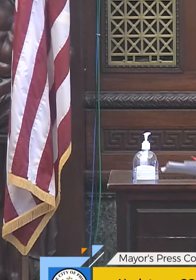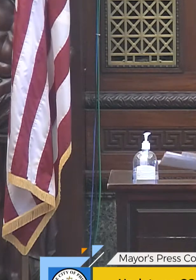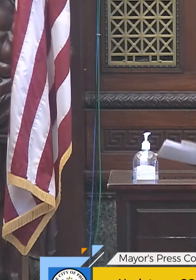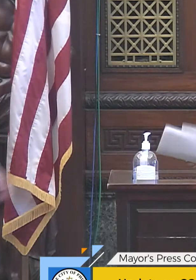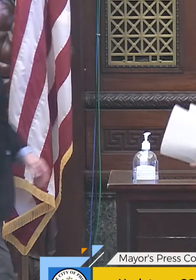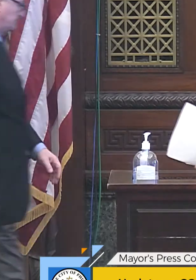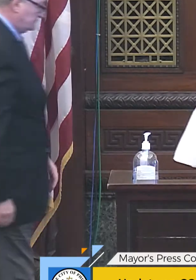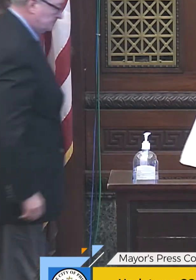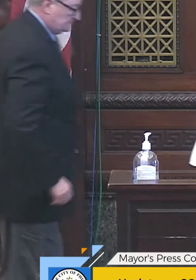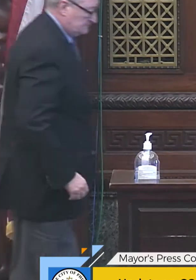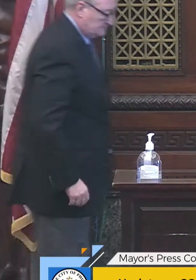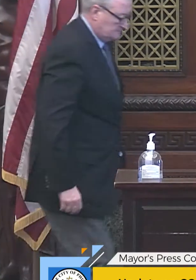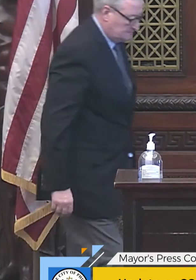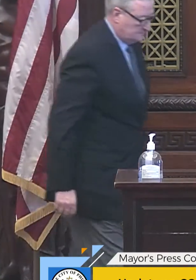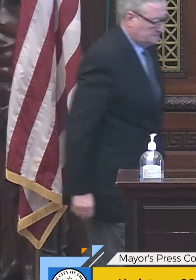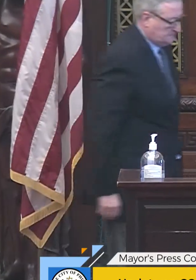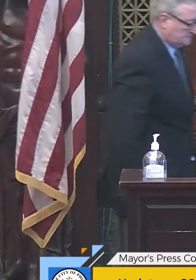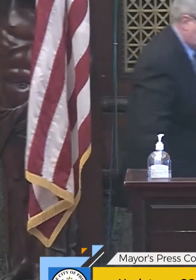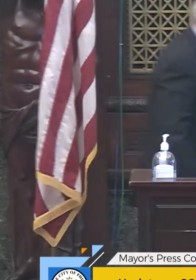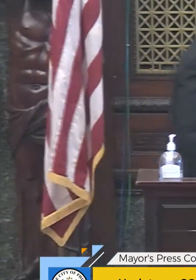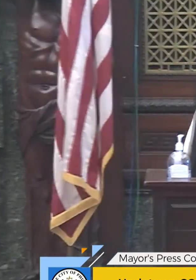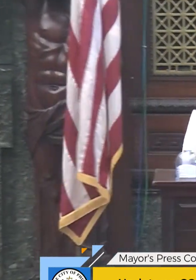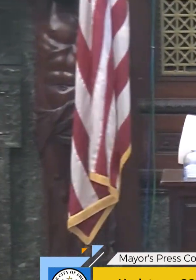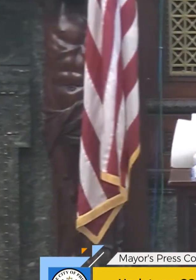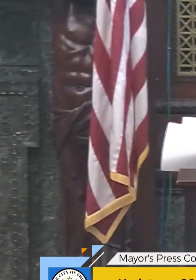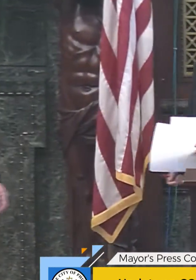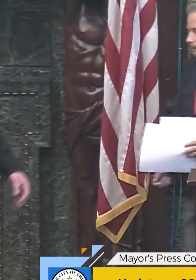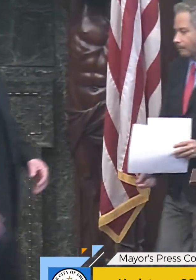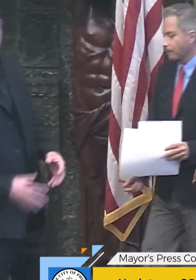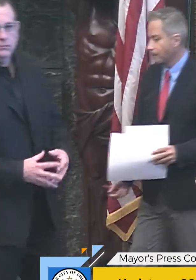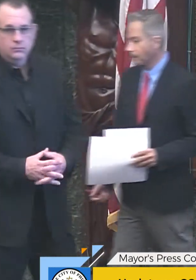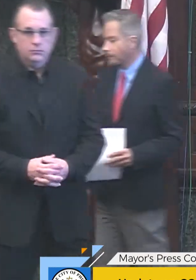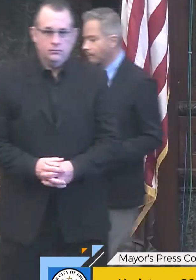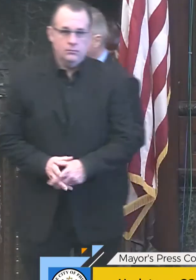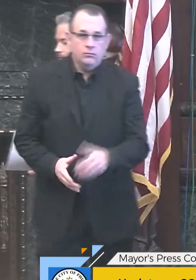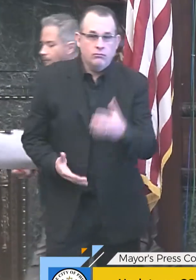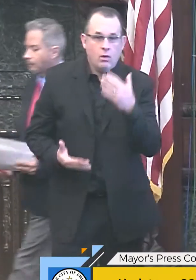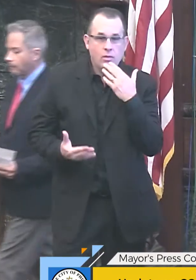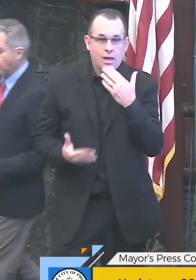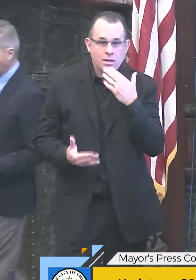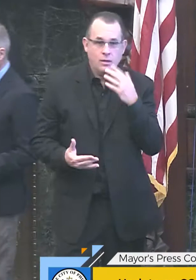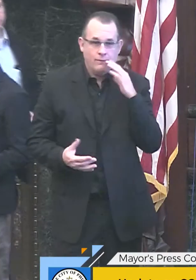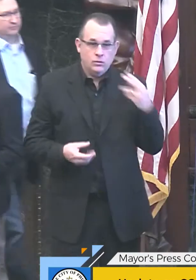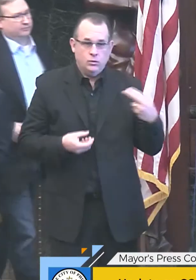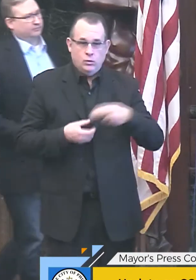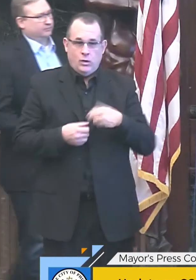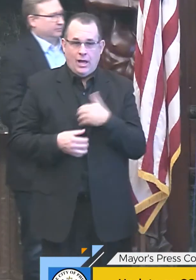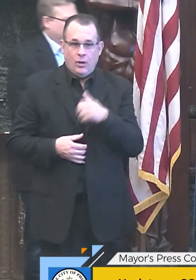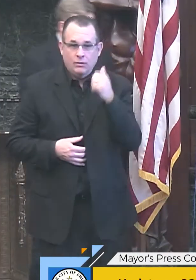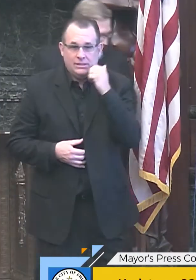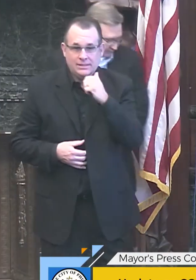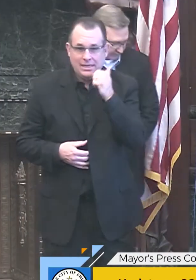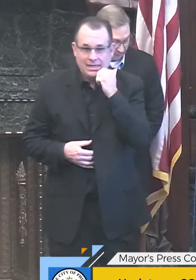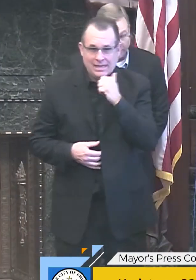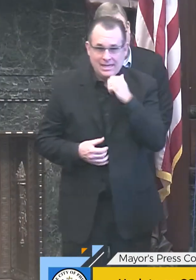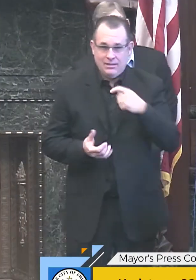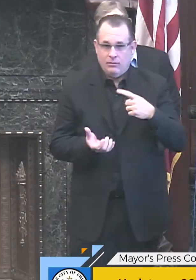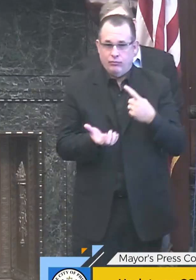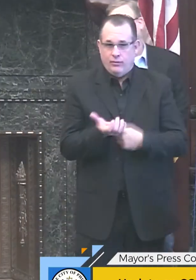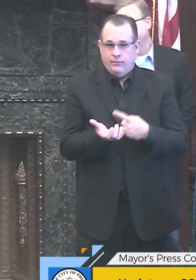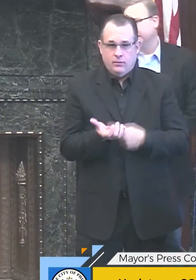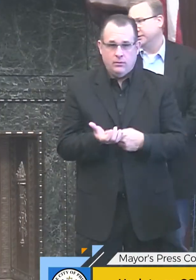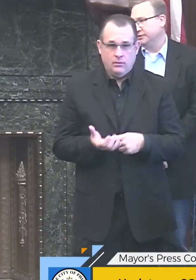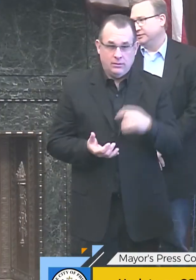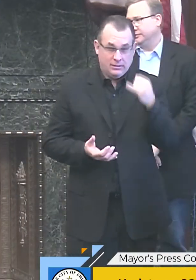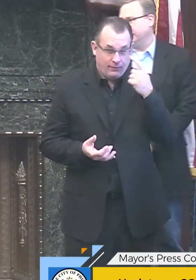Okay, thank you, Armando. And thank you again for joining our daily press briefing. If you are logged into the